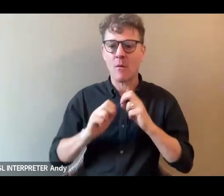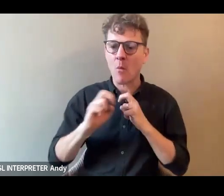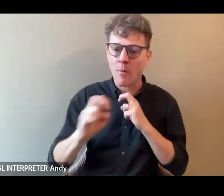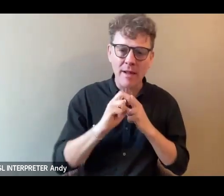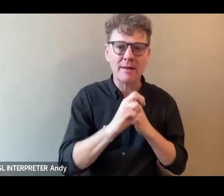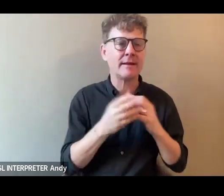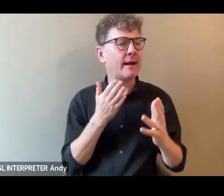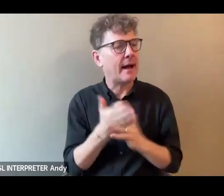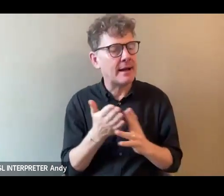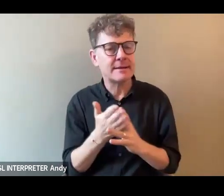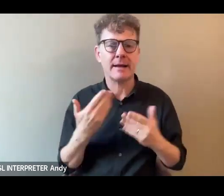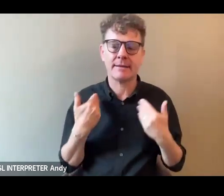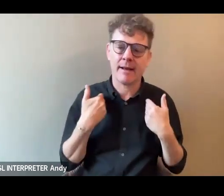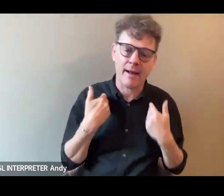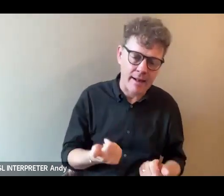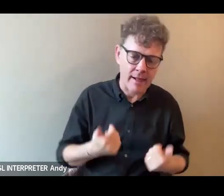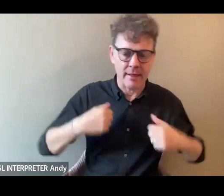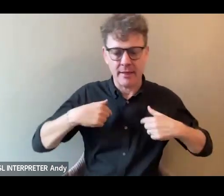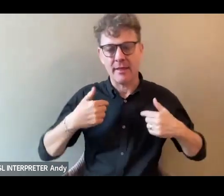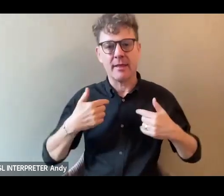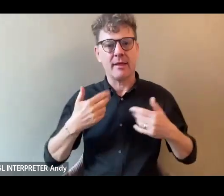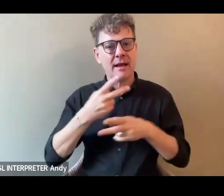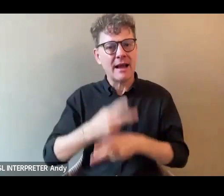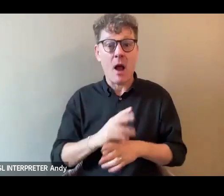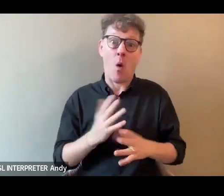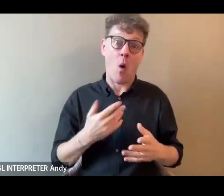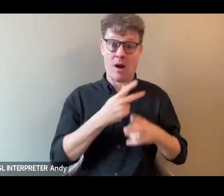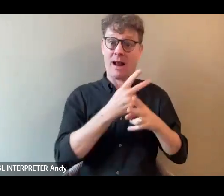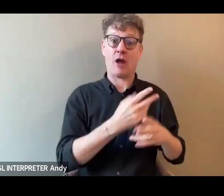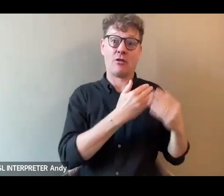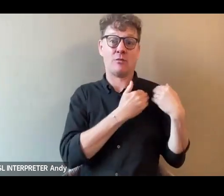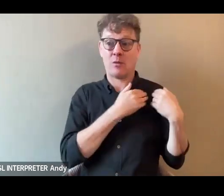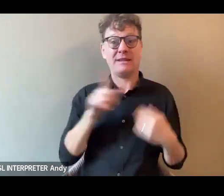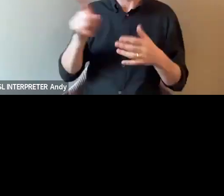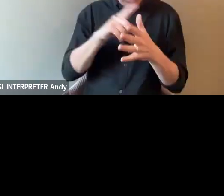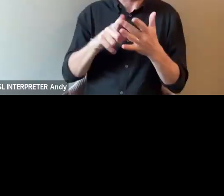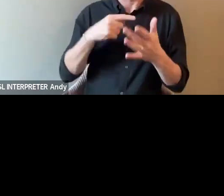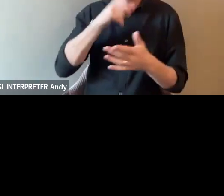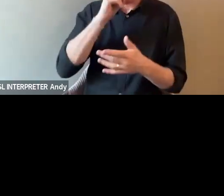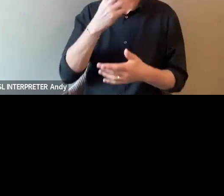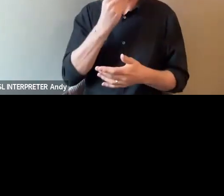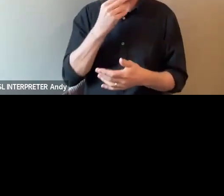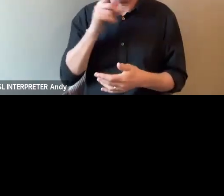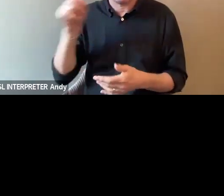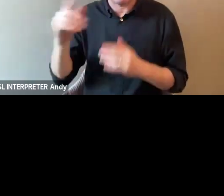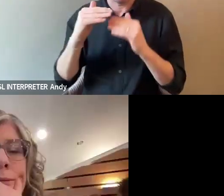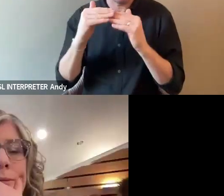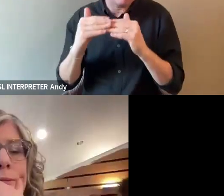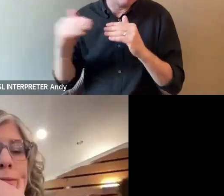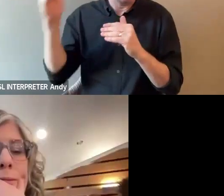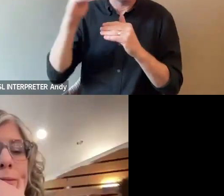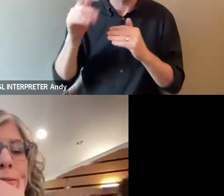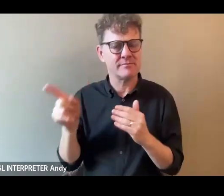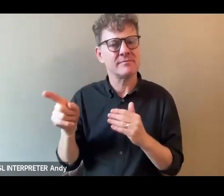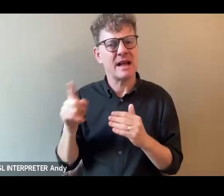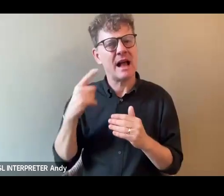or healthcare or caring responsibilities that I don't think we utilise nearly as much as we could and should. To pick up a point